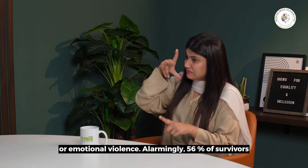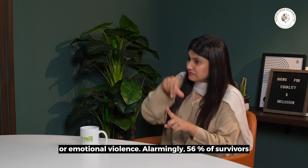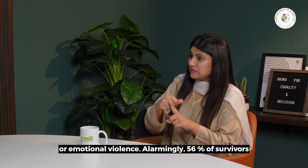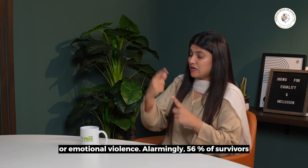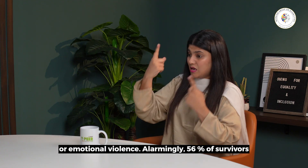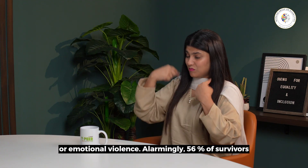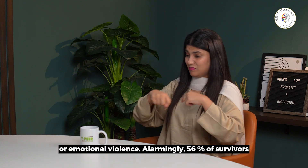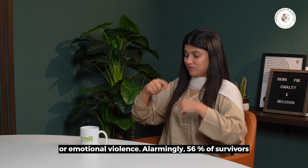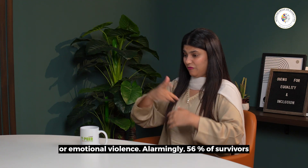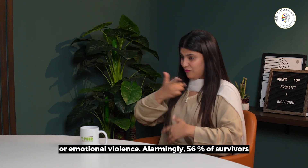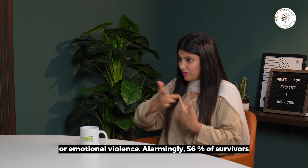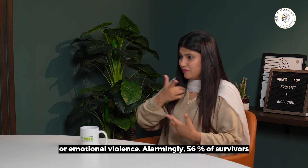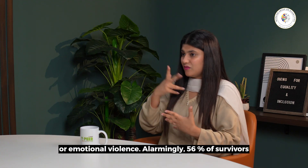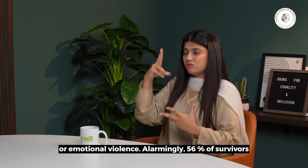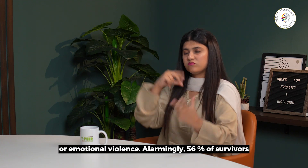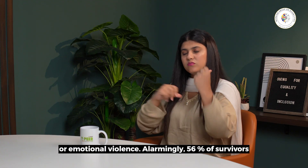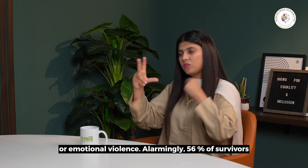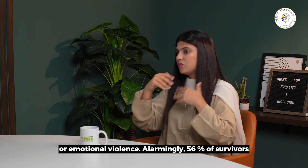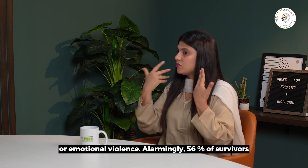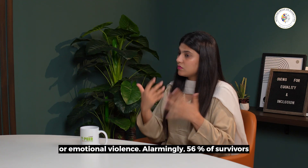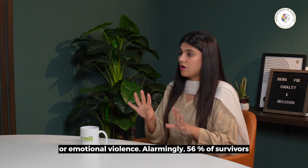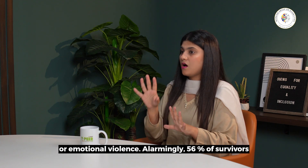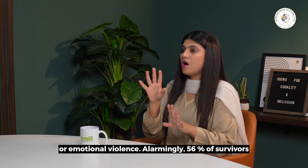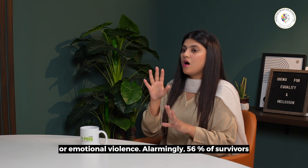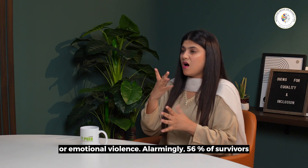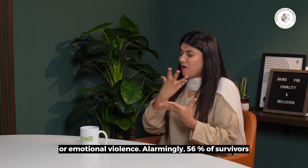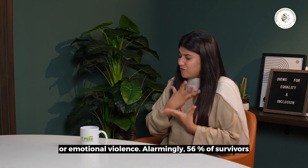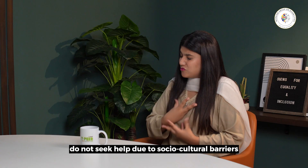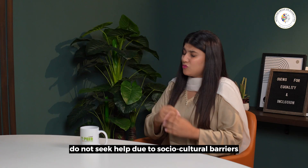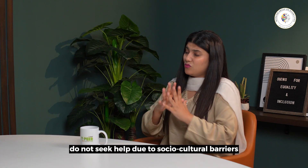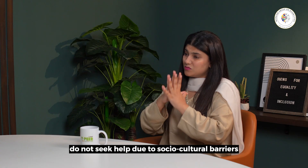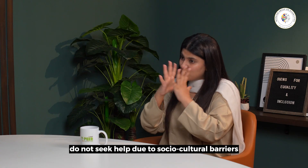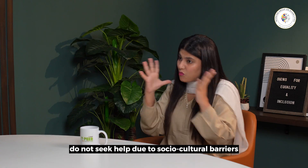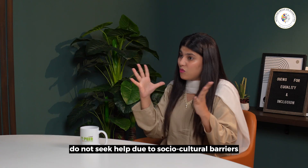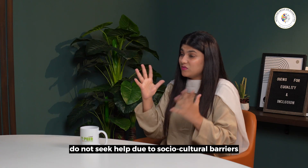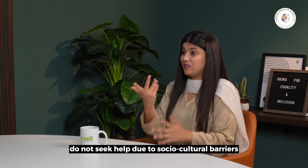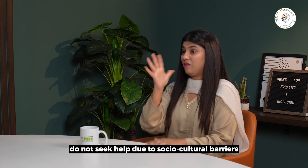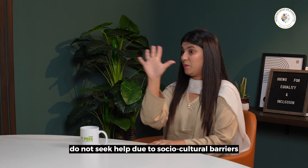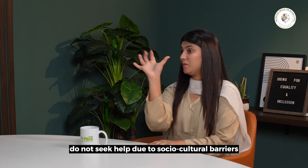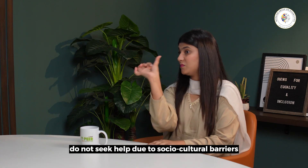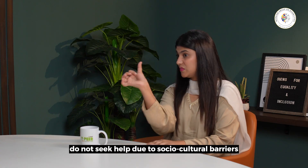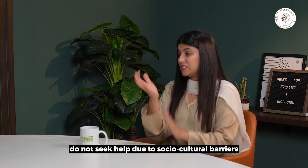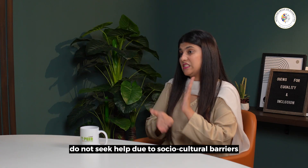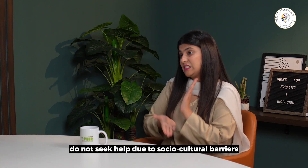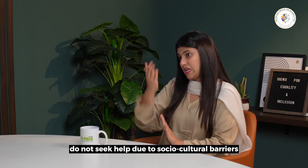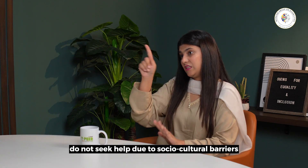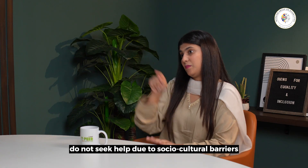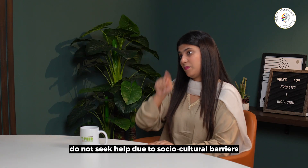violence. Alarmingly, 56% for survivors do not seek help due to socio cultural